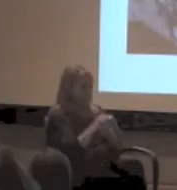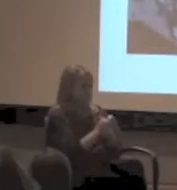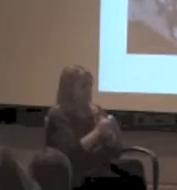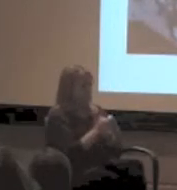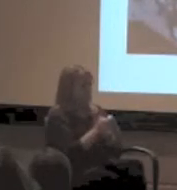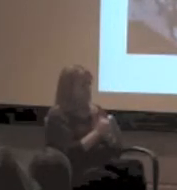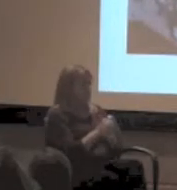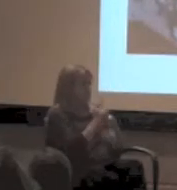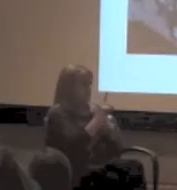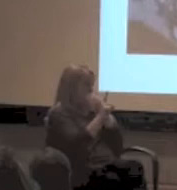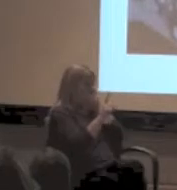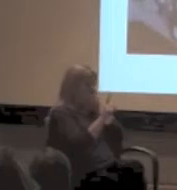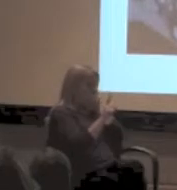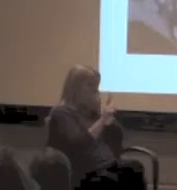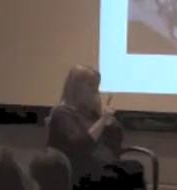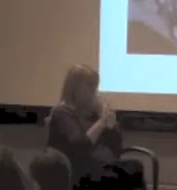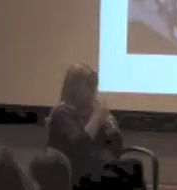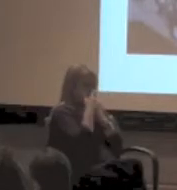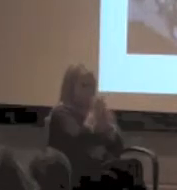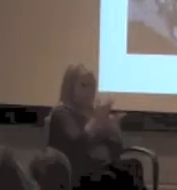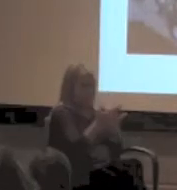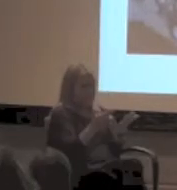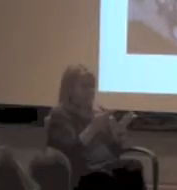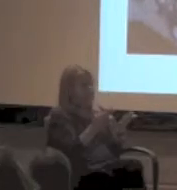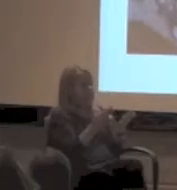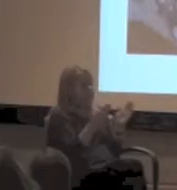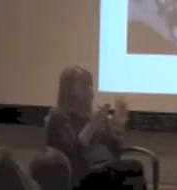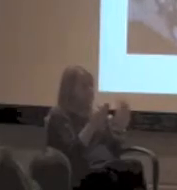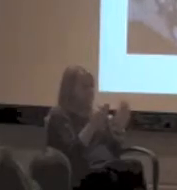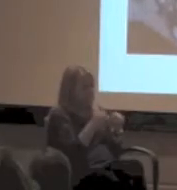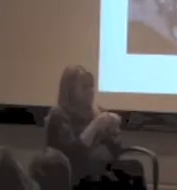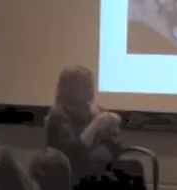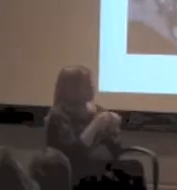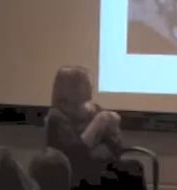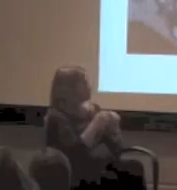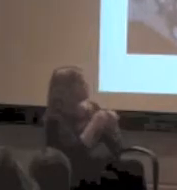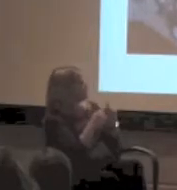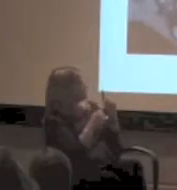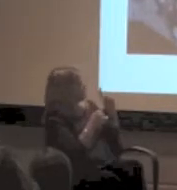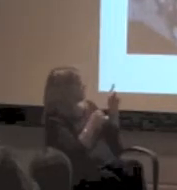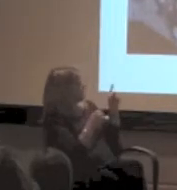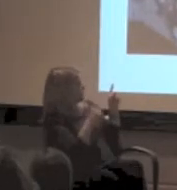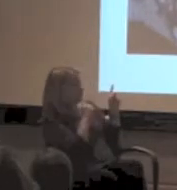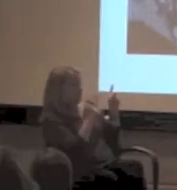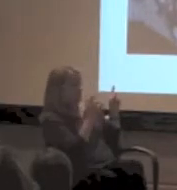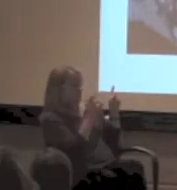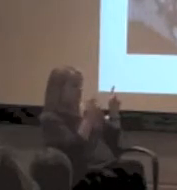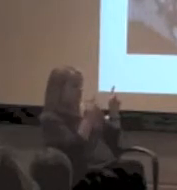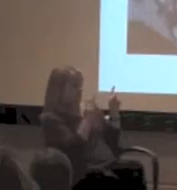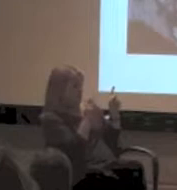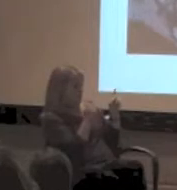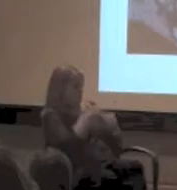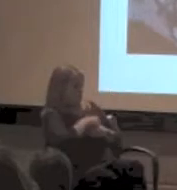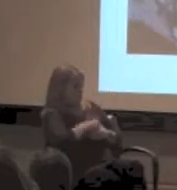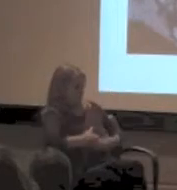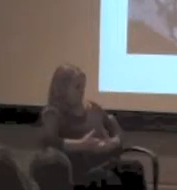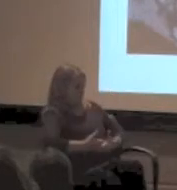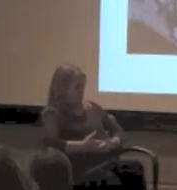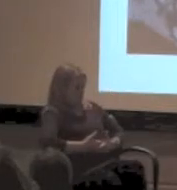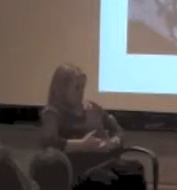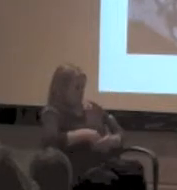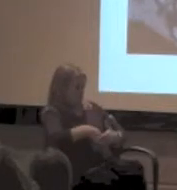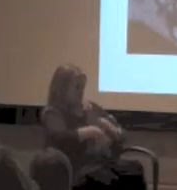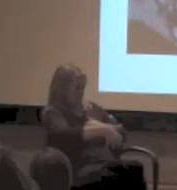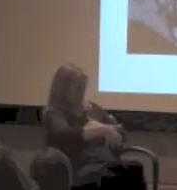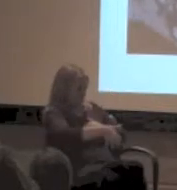one of the interesting side effects of the study, this wasn't the main part of the study, but they kept an eye on this. So this is a fetus inside a mom's